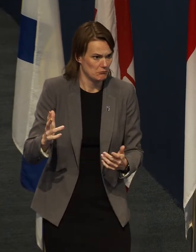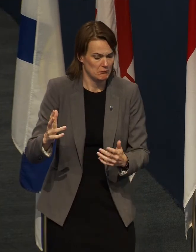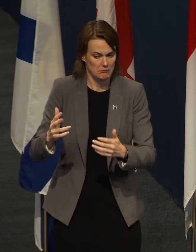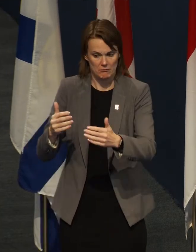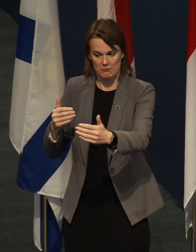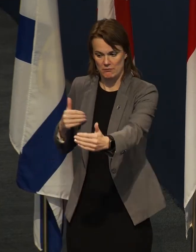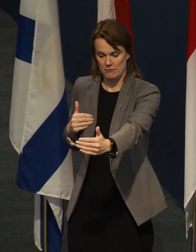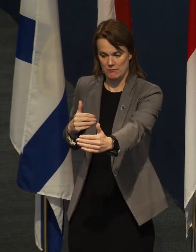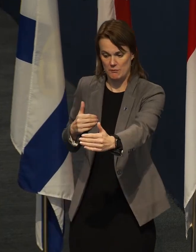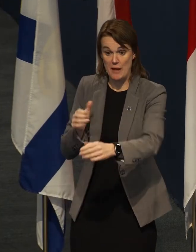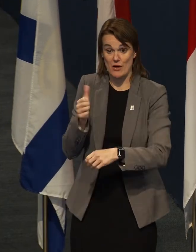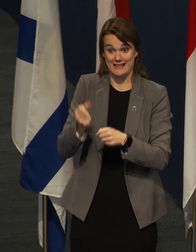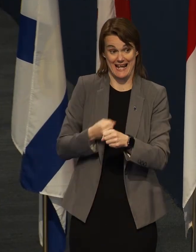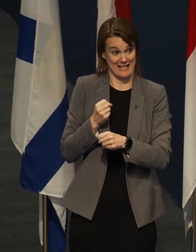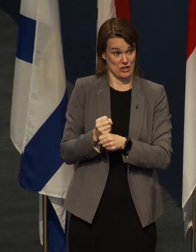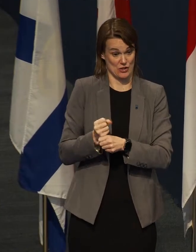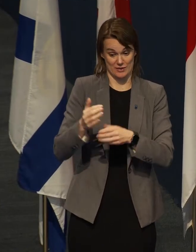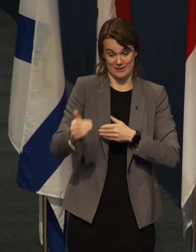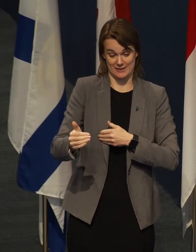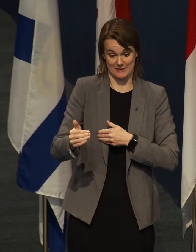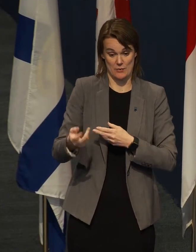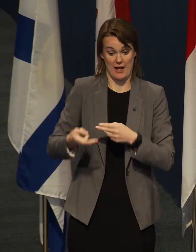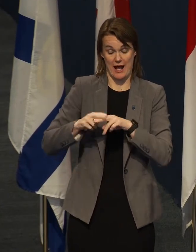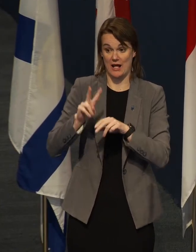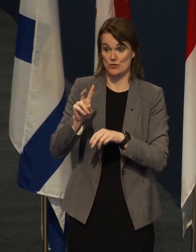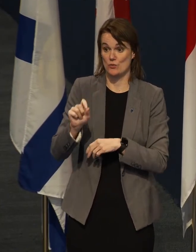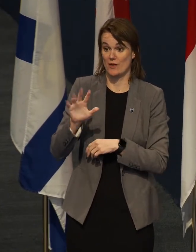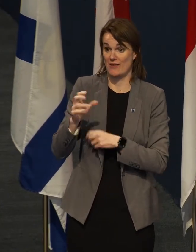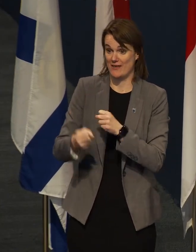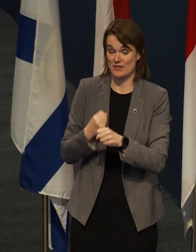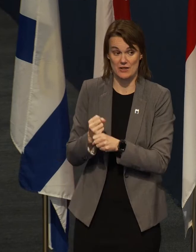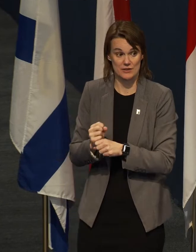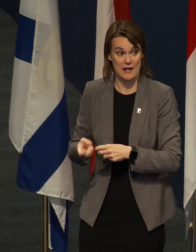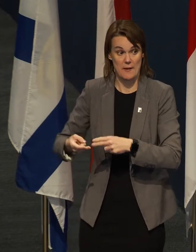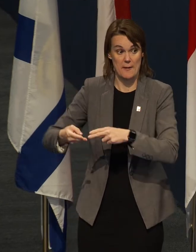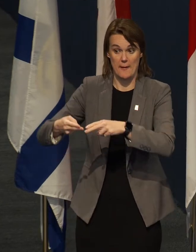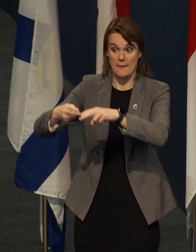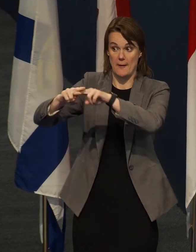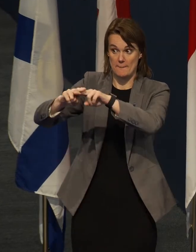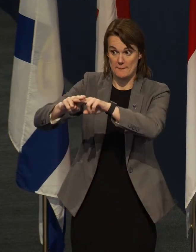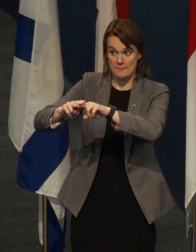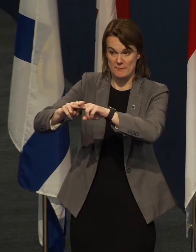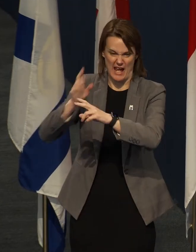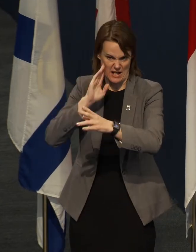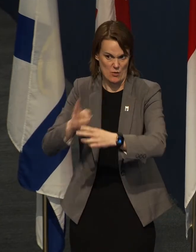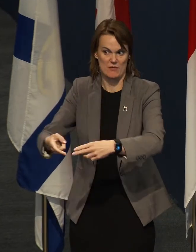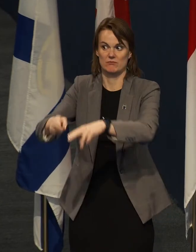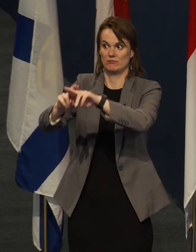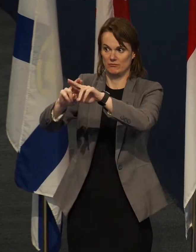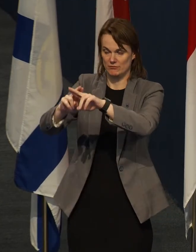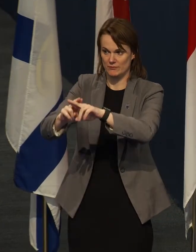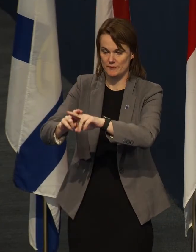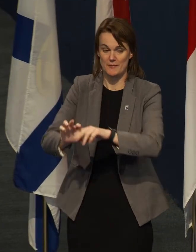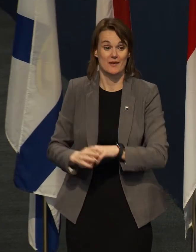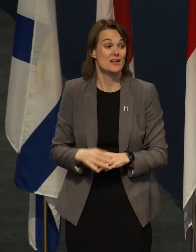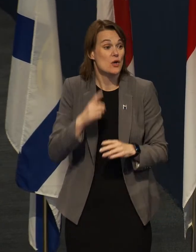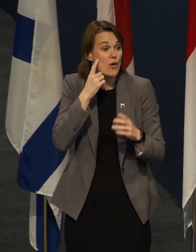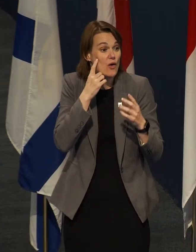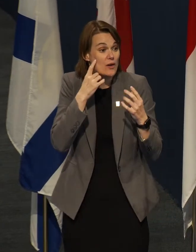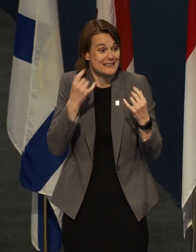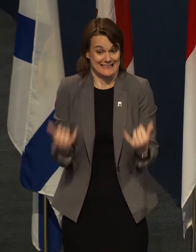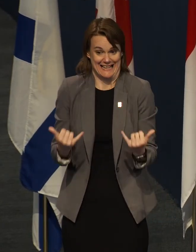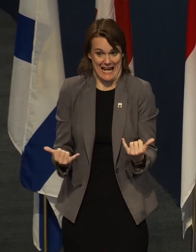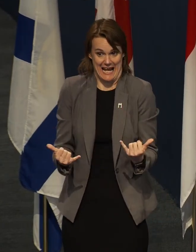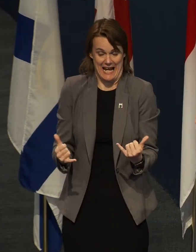about 2.5 to 3 years of average lifespan for every decade. A